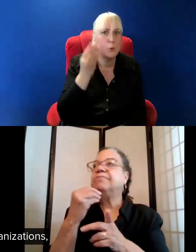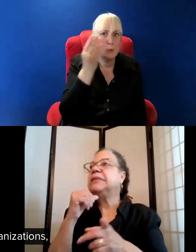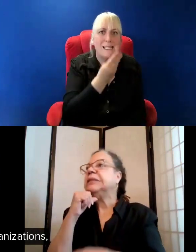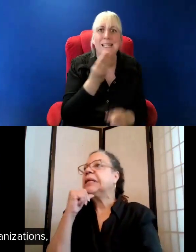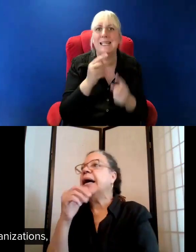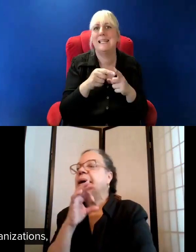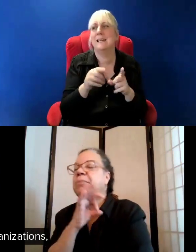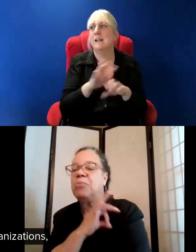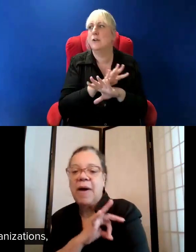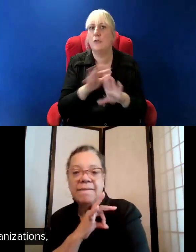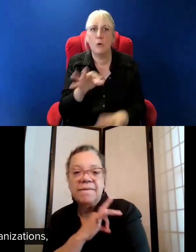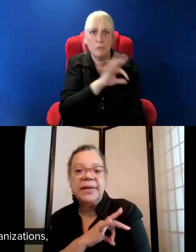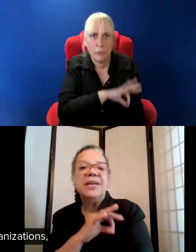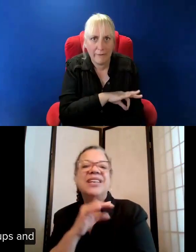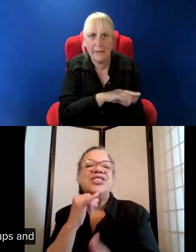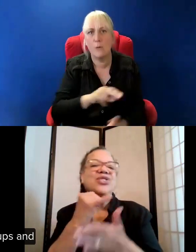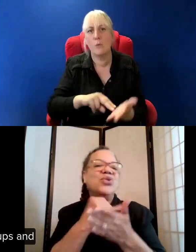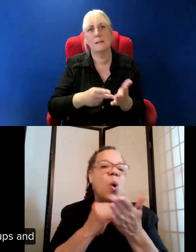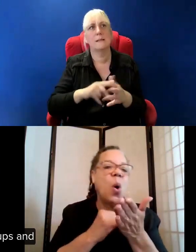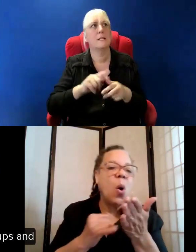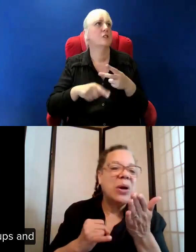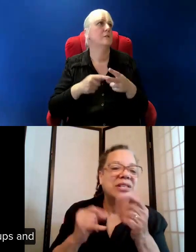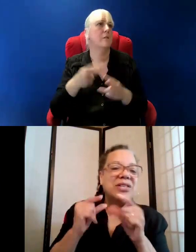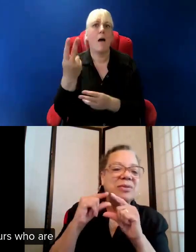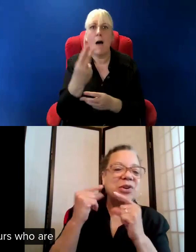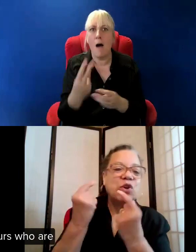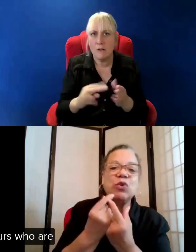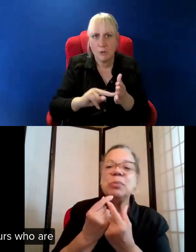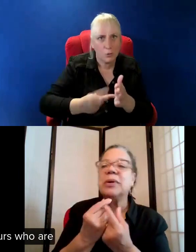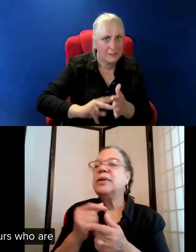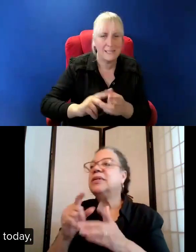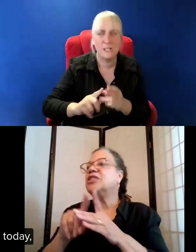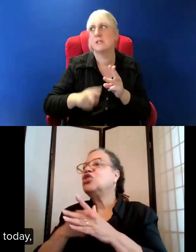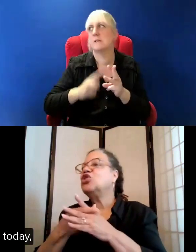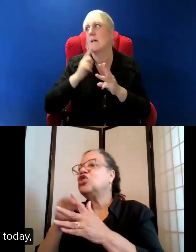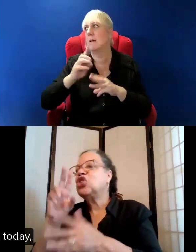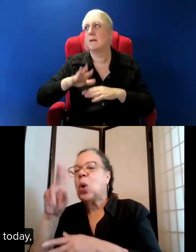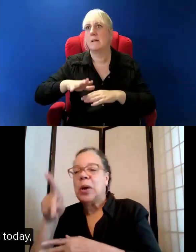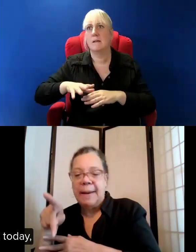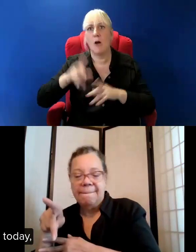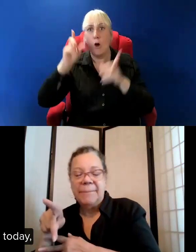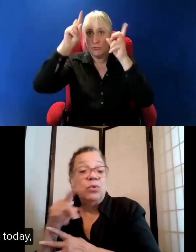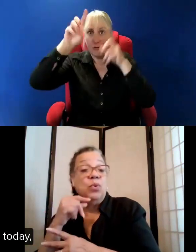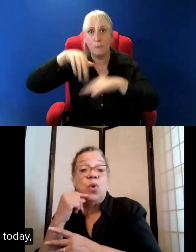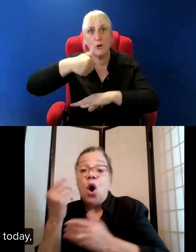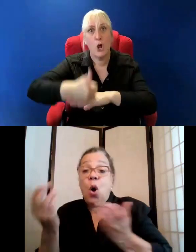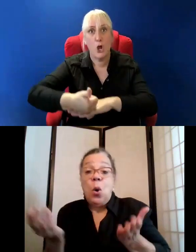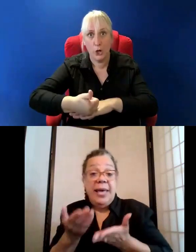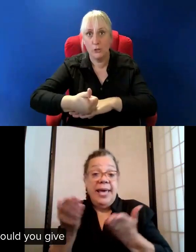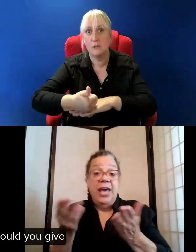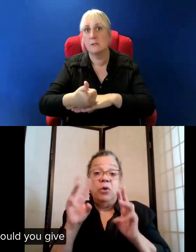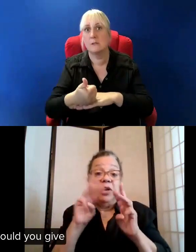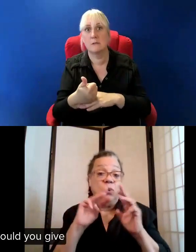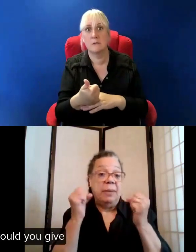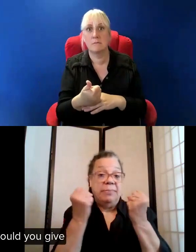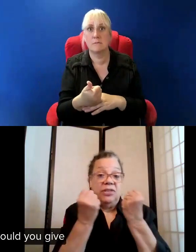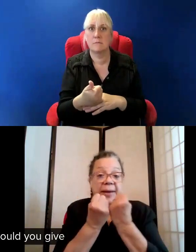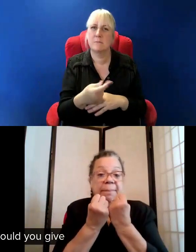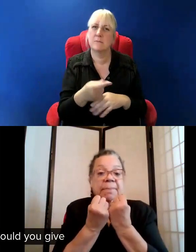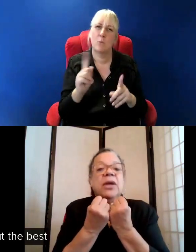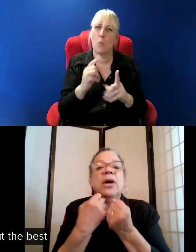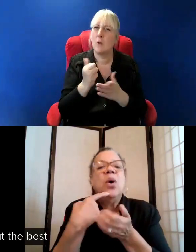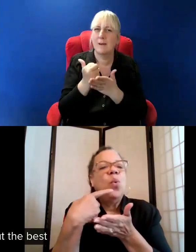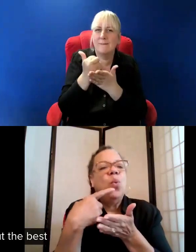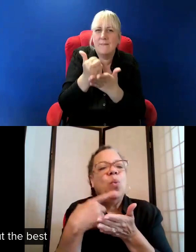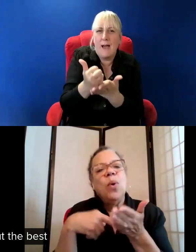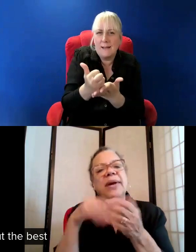sector to arts organizations to startups and entrepreneurs who are all here today, what advice would you